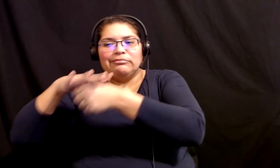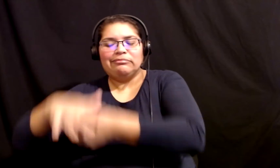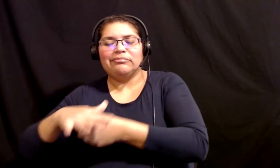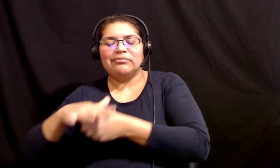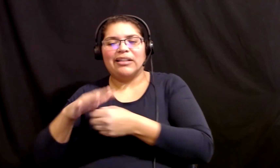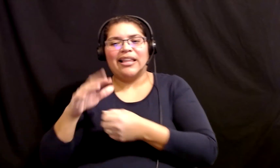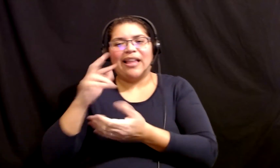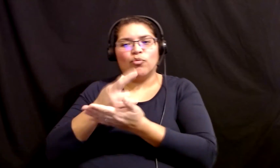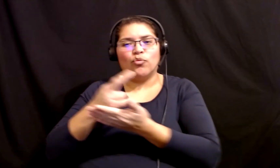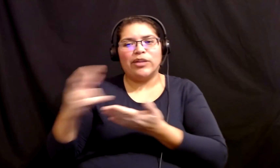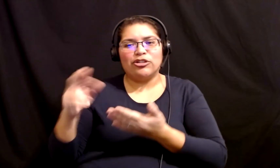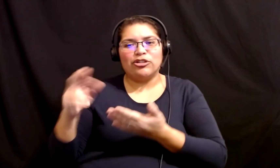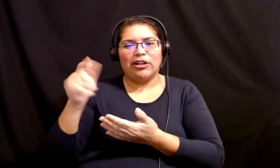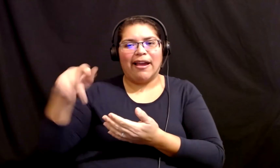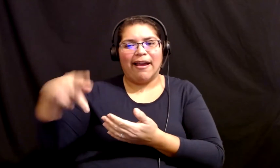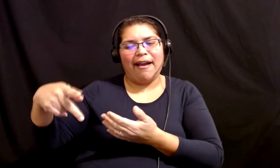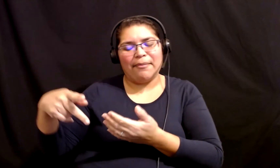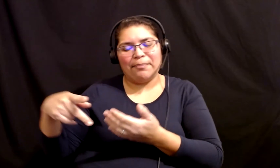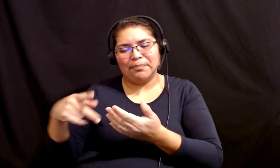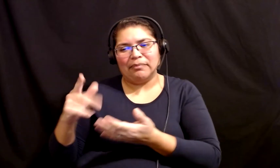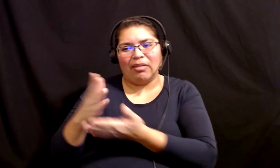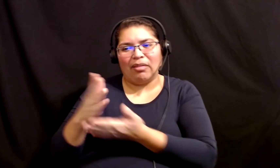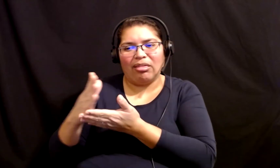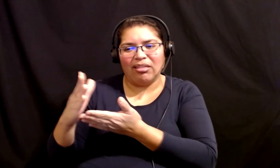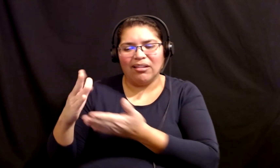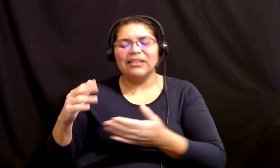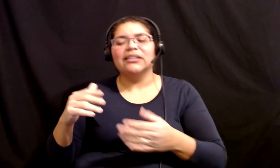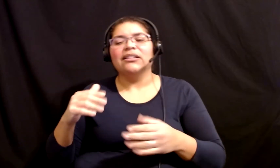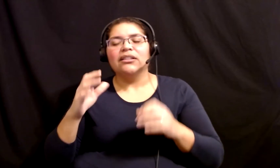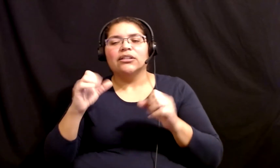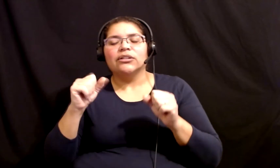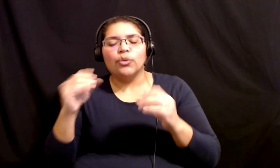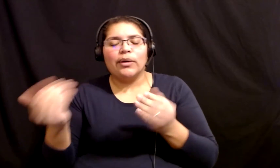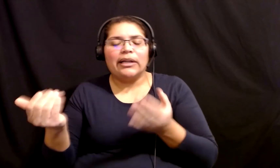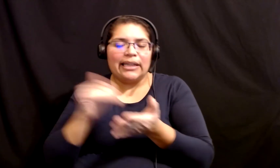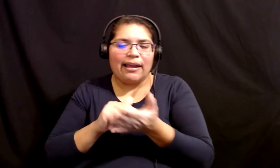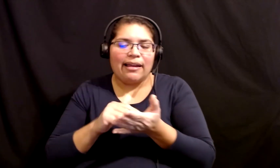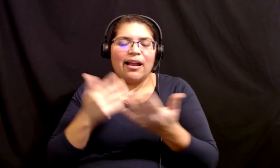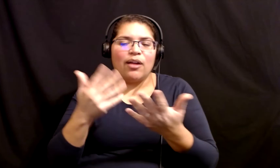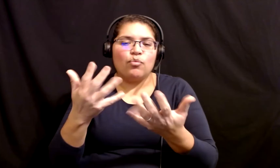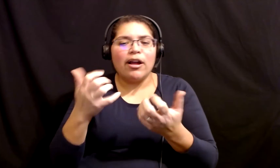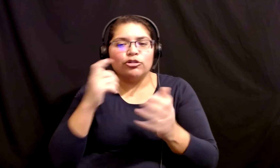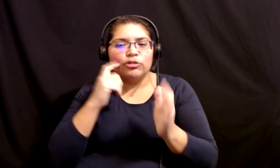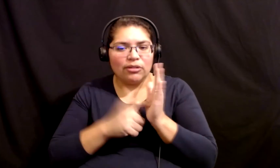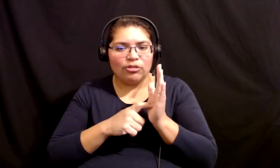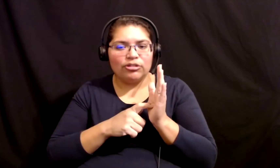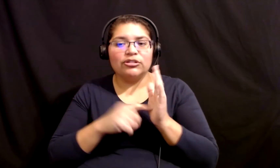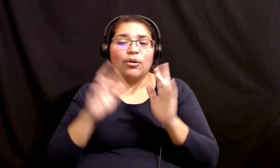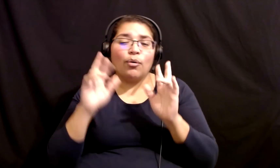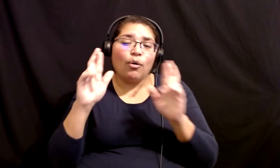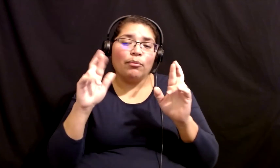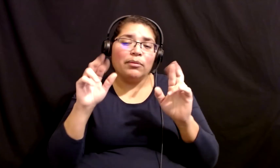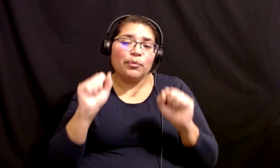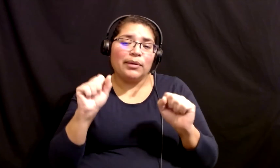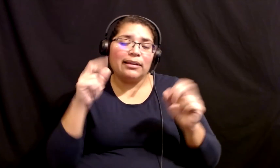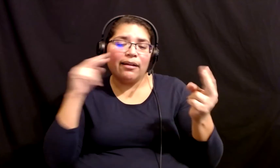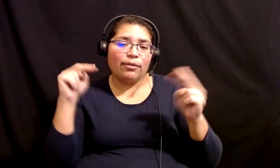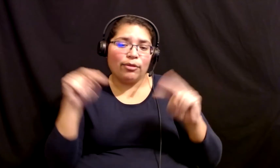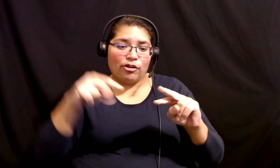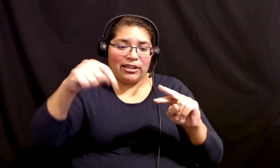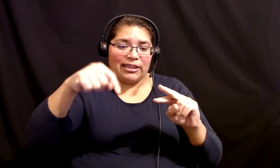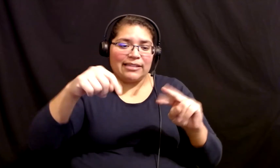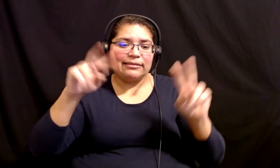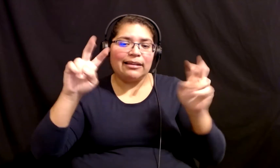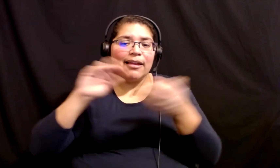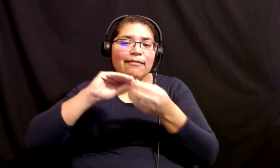gap. So I'm, yeah, just again, just to kind of acknowledge that I'm hoping that we can look at this in terms of a